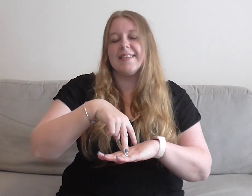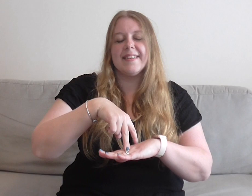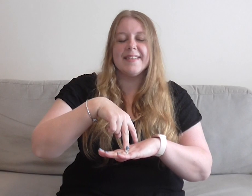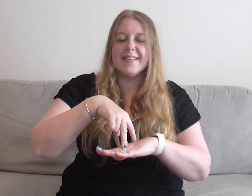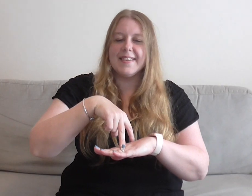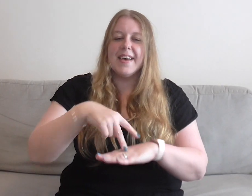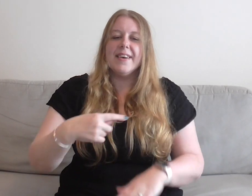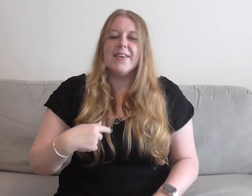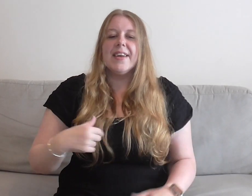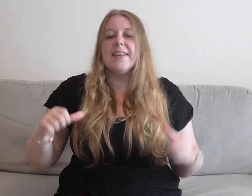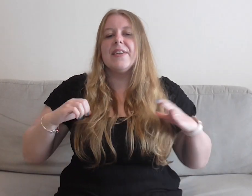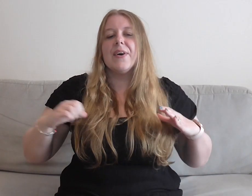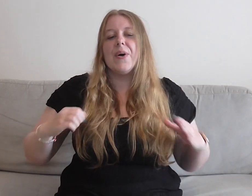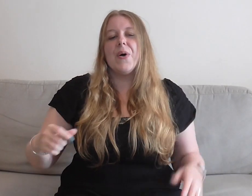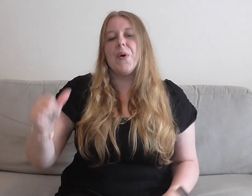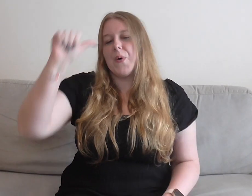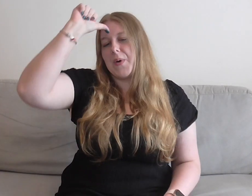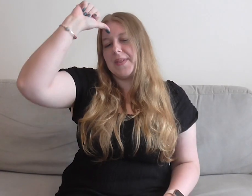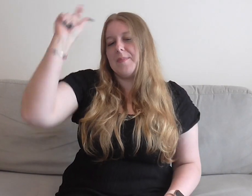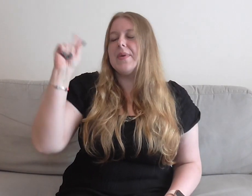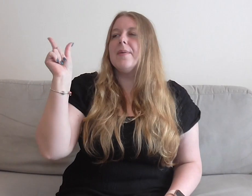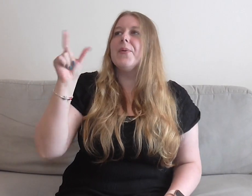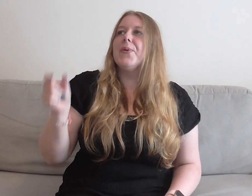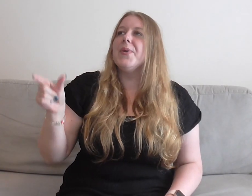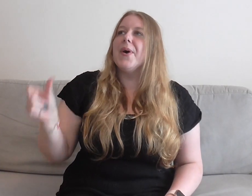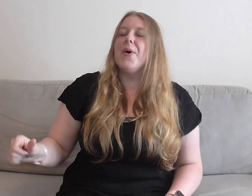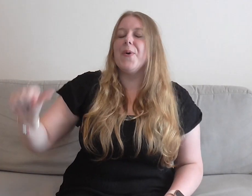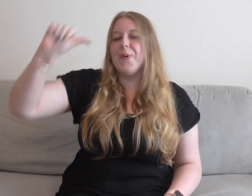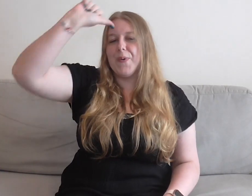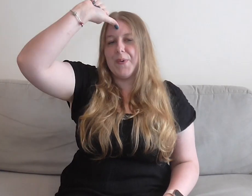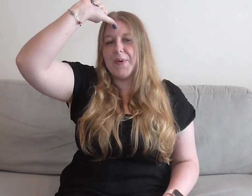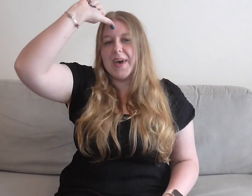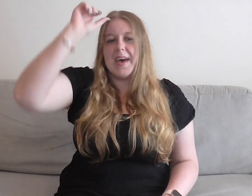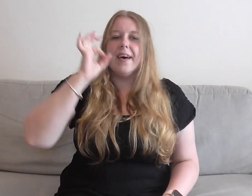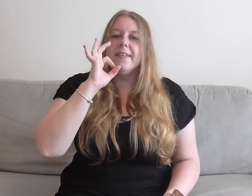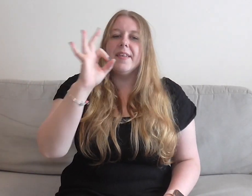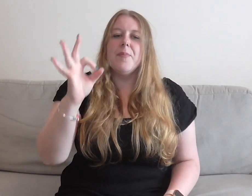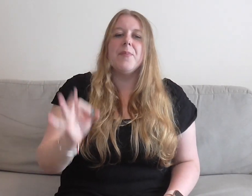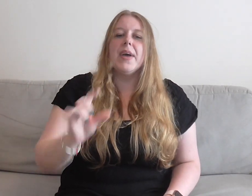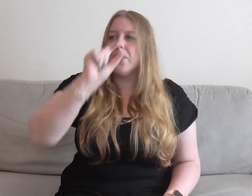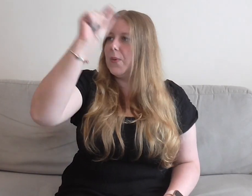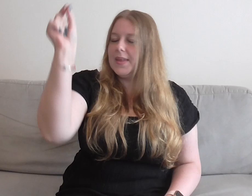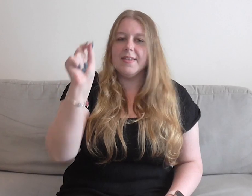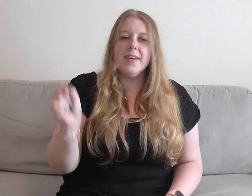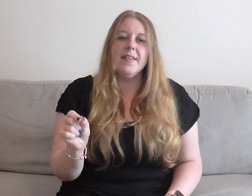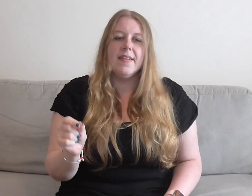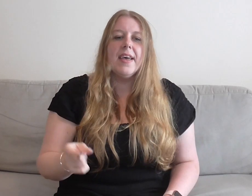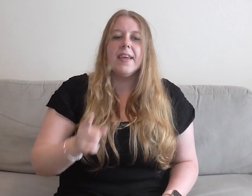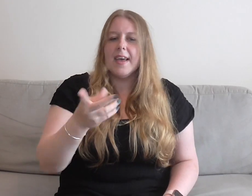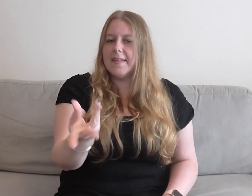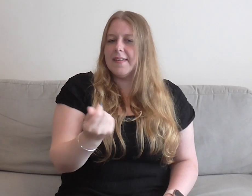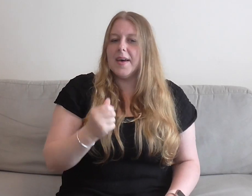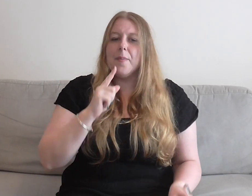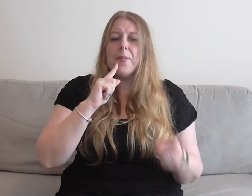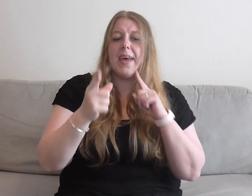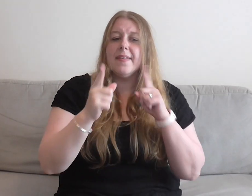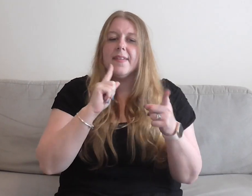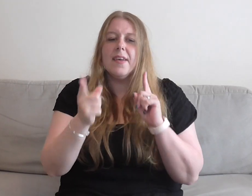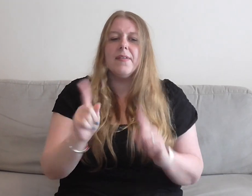Ready to know What the people know Ask them my questions And get some answers